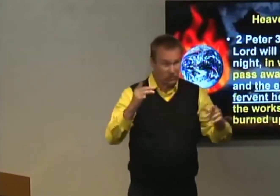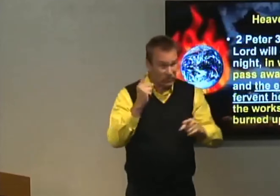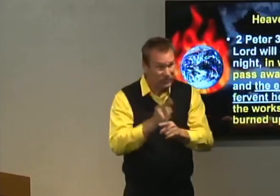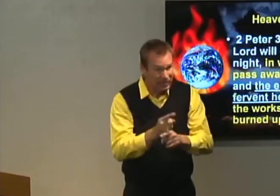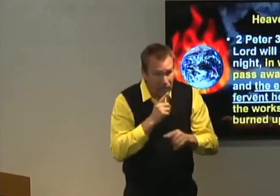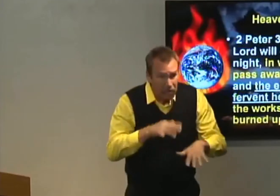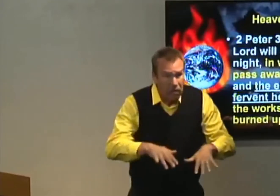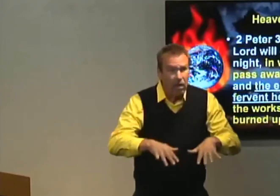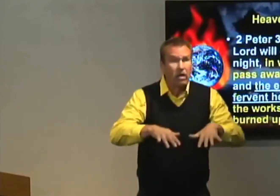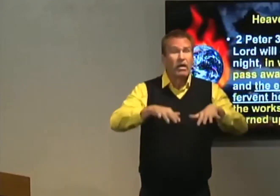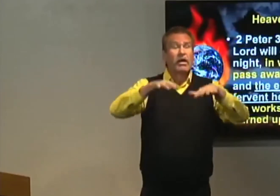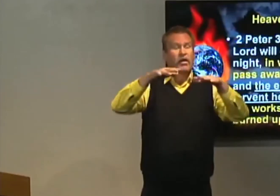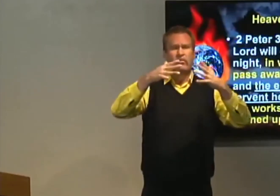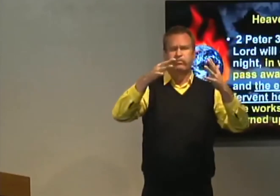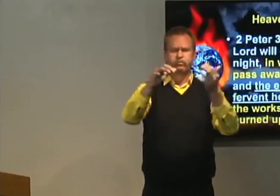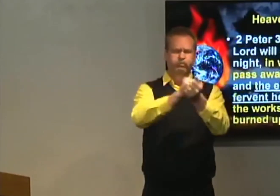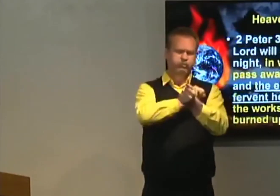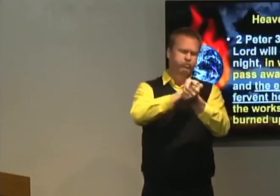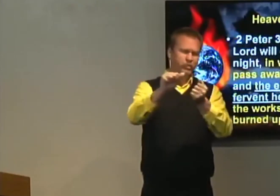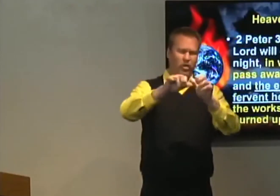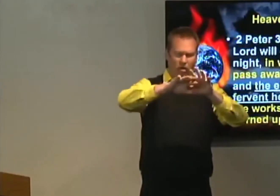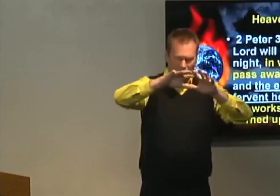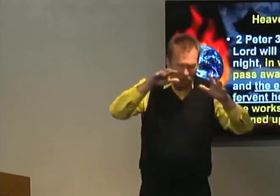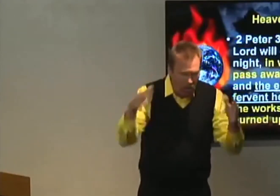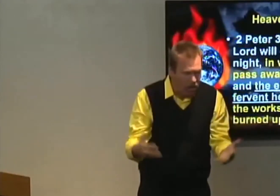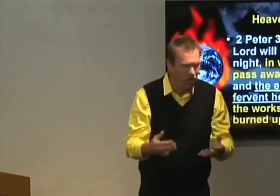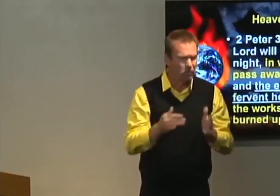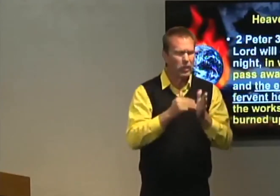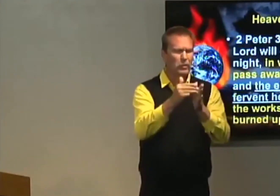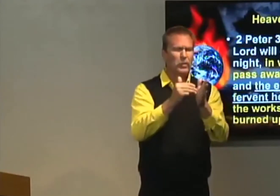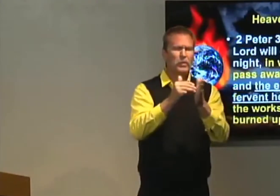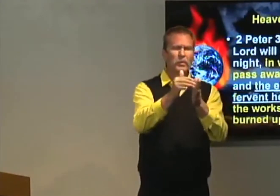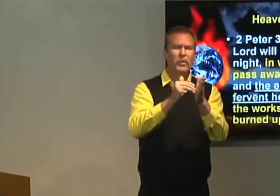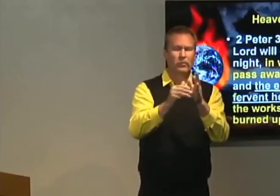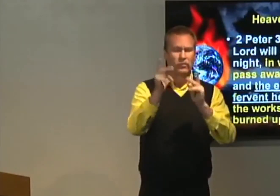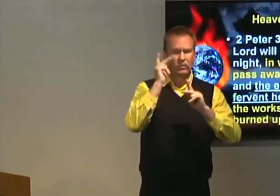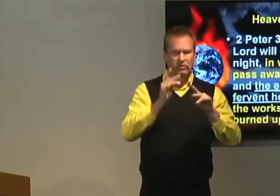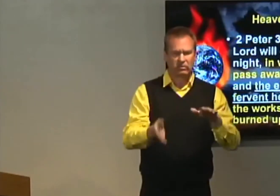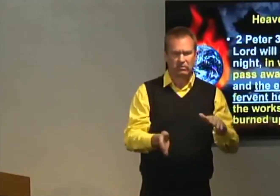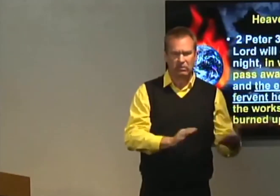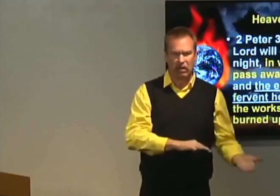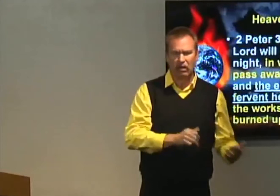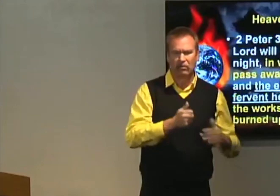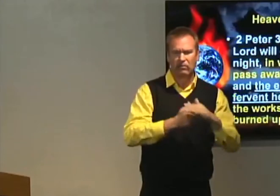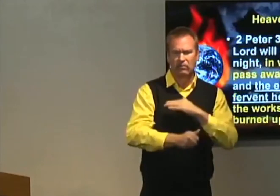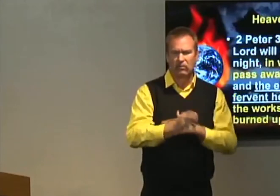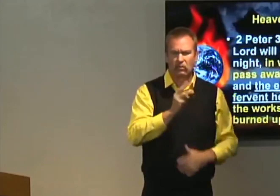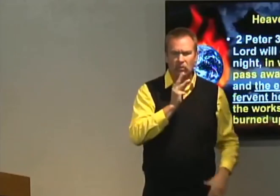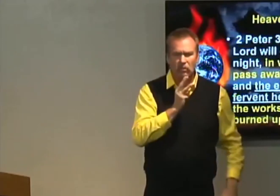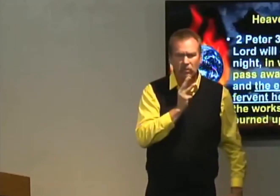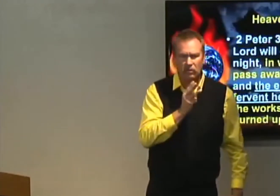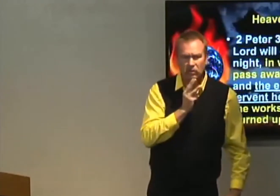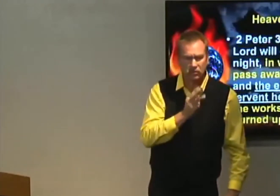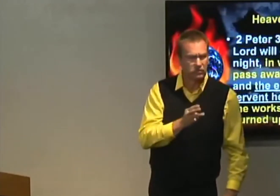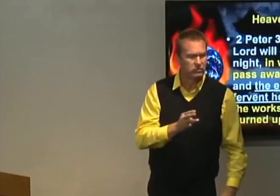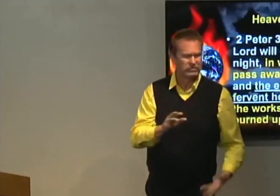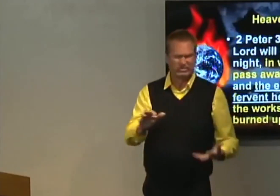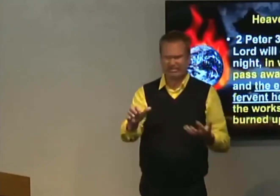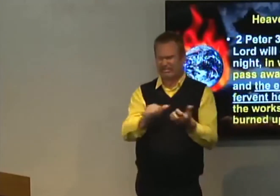when the flood covered the earth and it destroyed everything that was on the earth. Millions and millions of people died